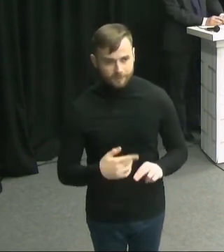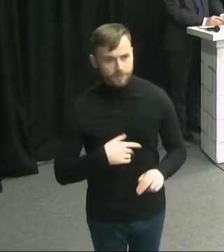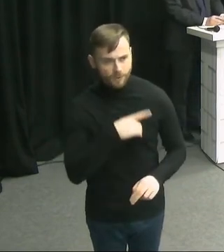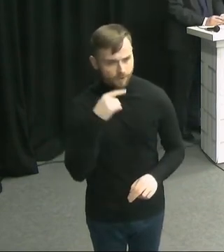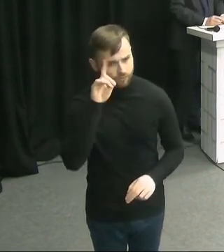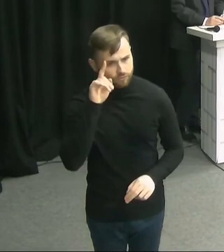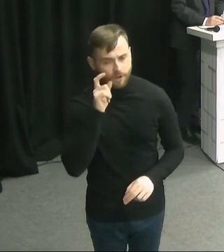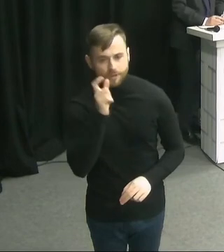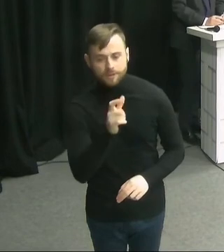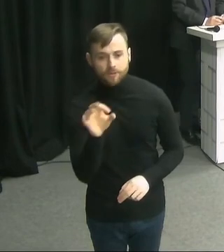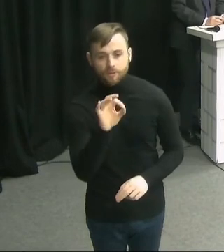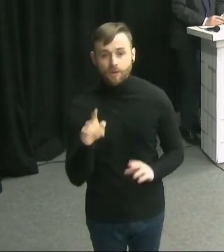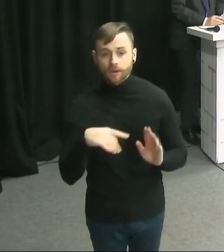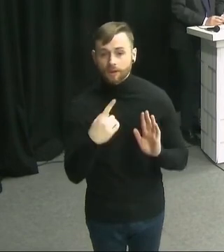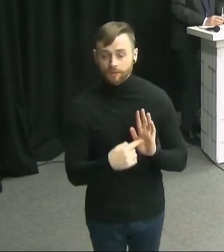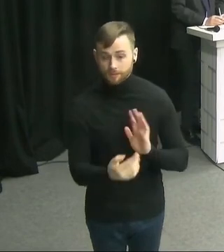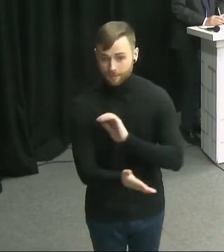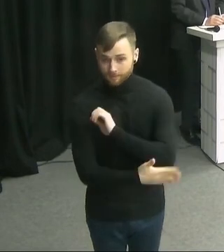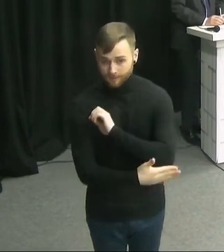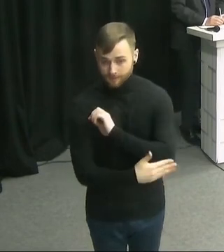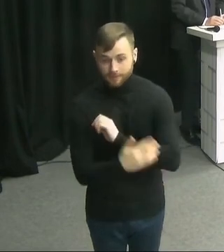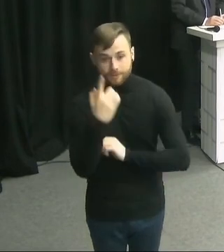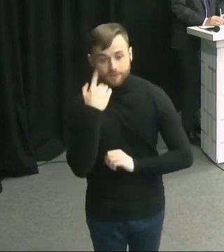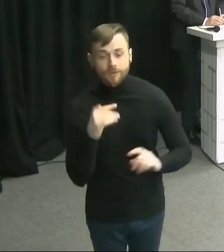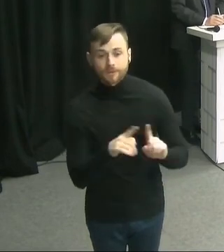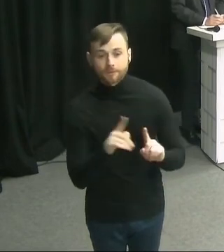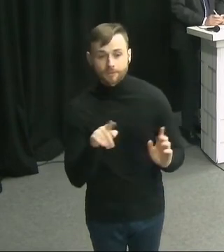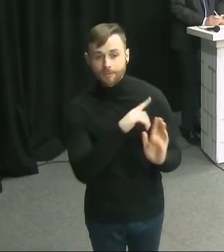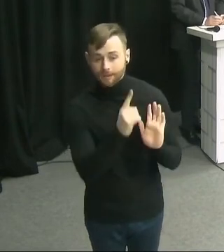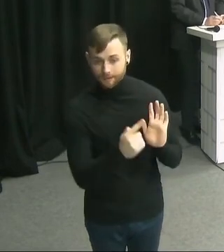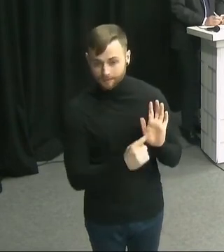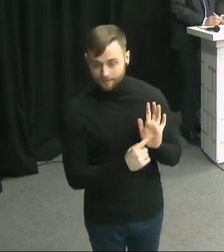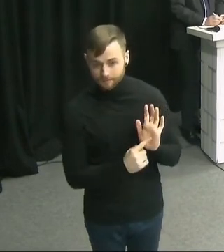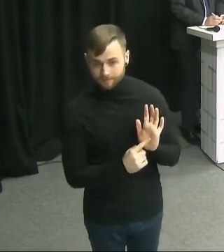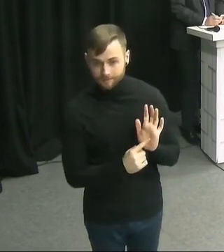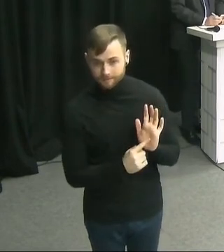do have wives. So, but this is not the question we will be discussing.